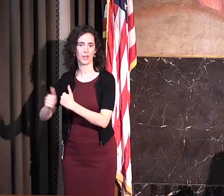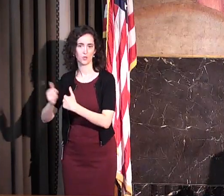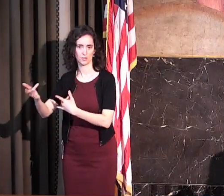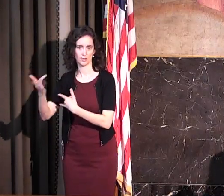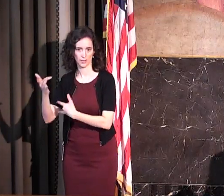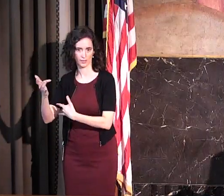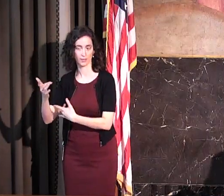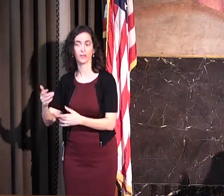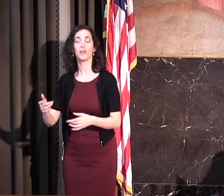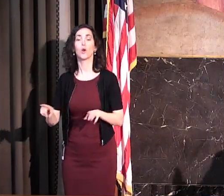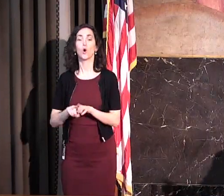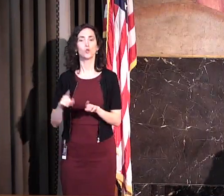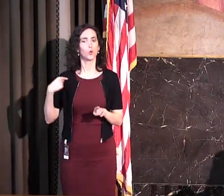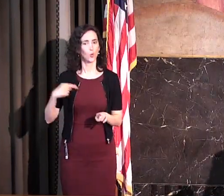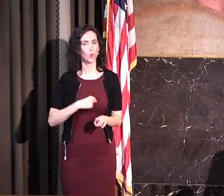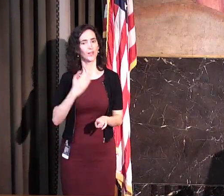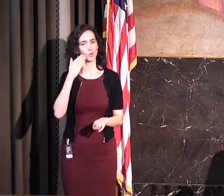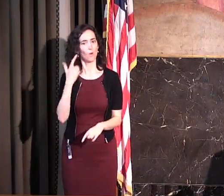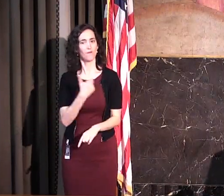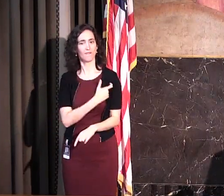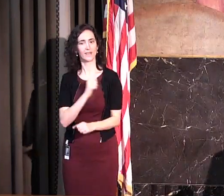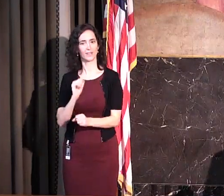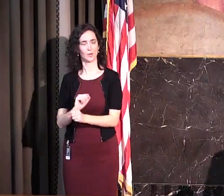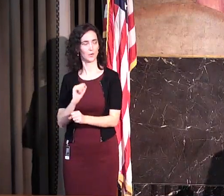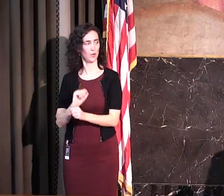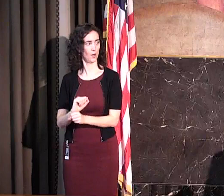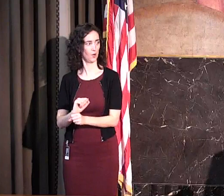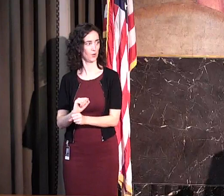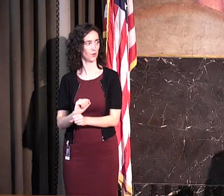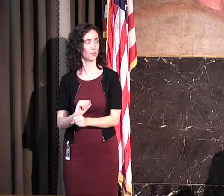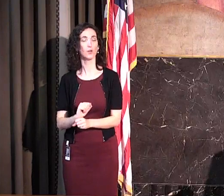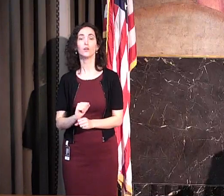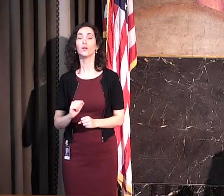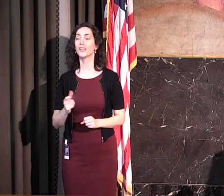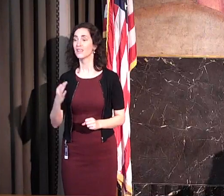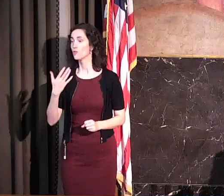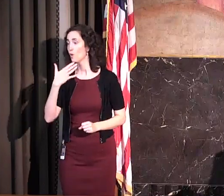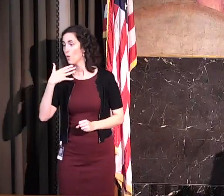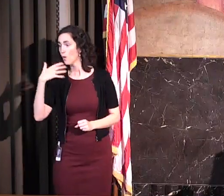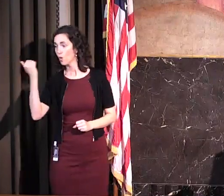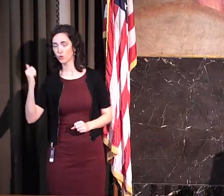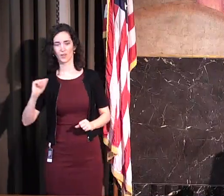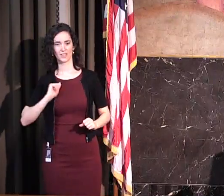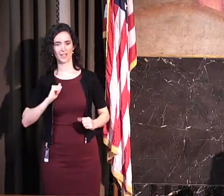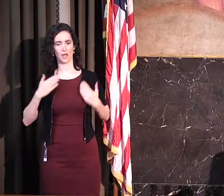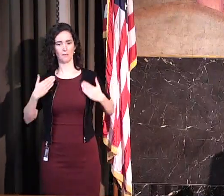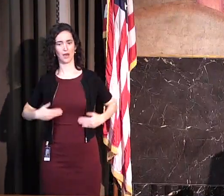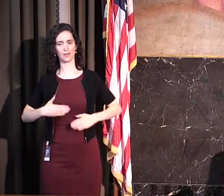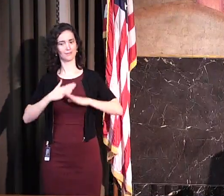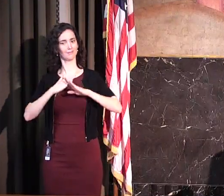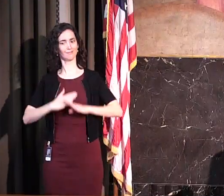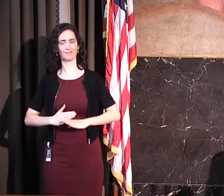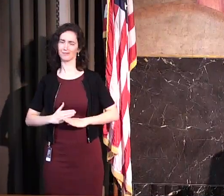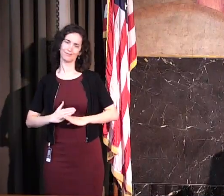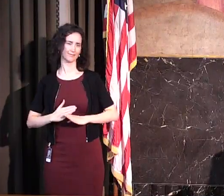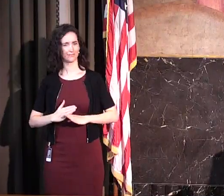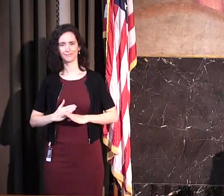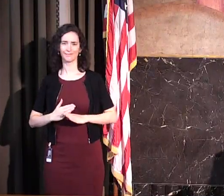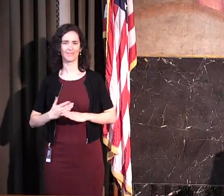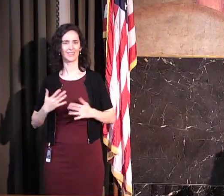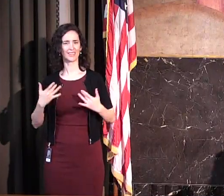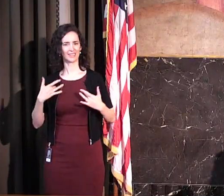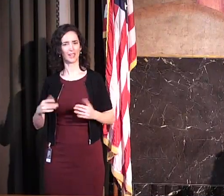know vaccines work, which is the older you are, the less likely you are to mount as robust an immune response as somebody who's